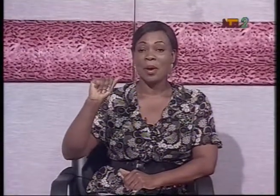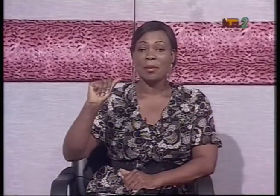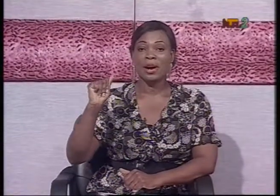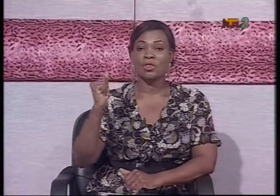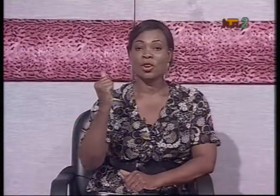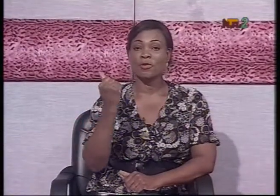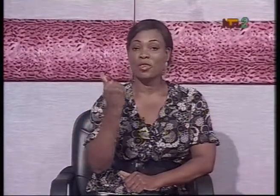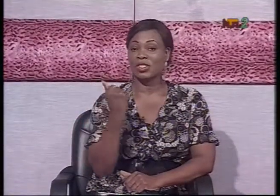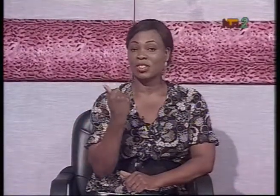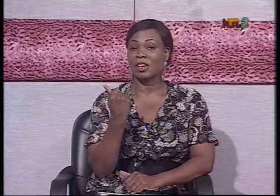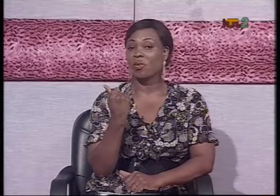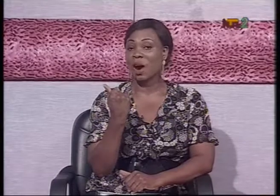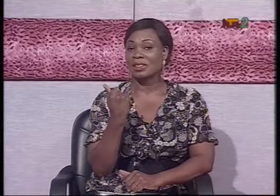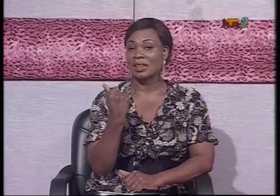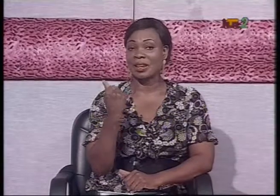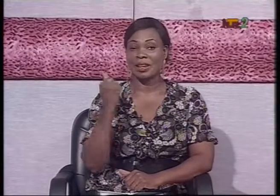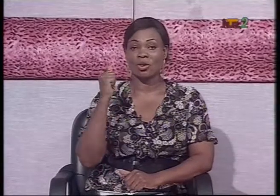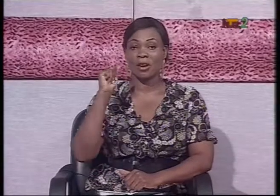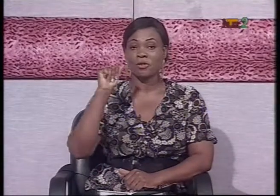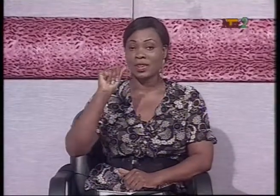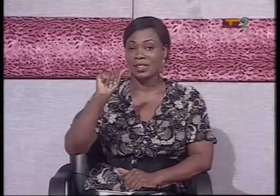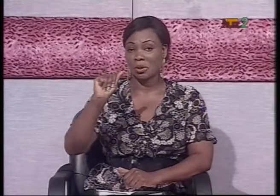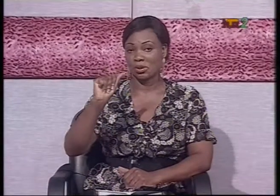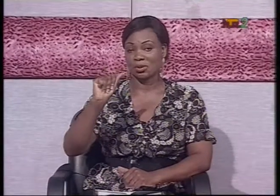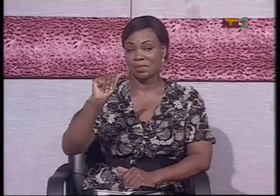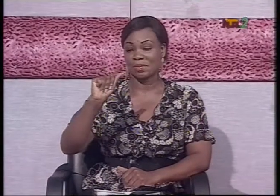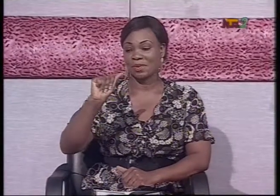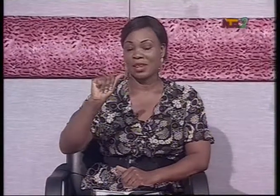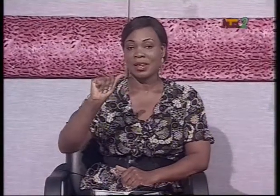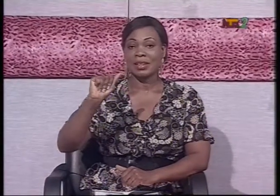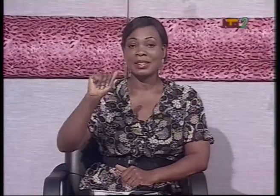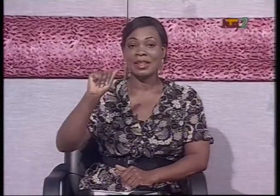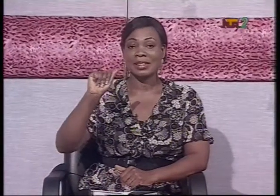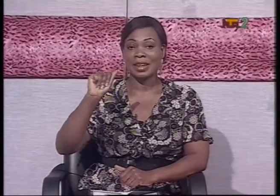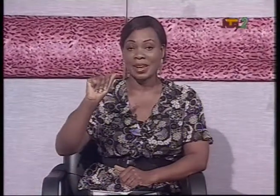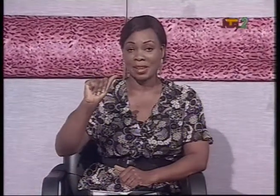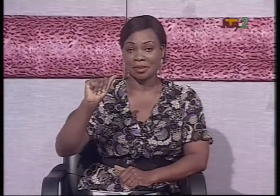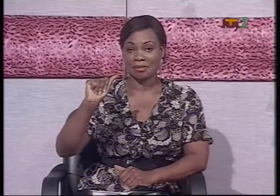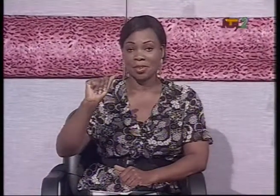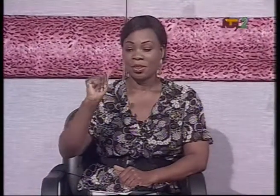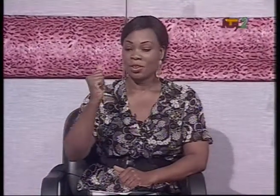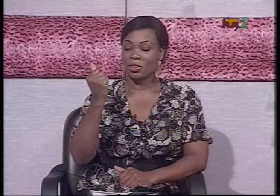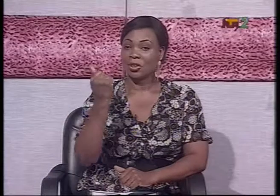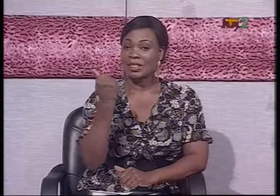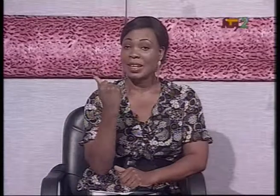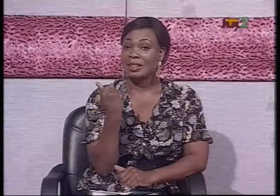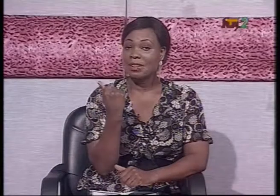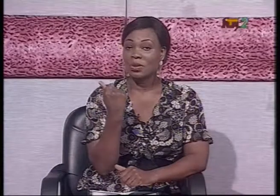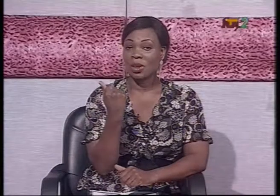Remember, you don't face yourself while signing. You have to face out. This is letter A. You don't sign it this way, otherwise